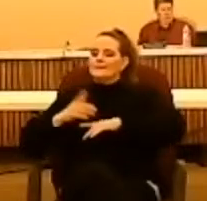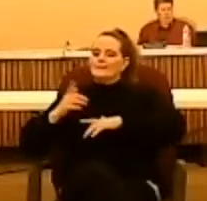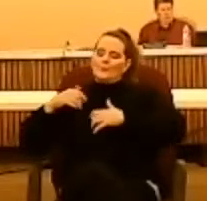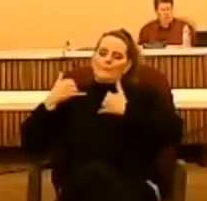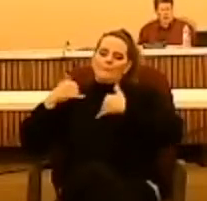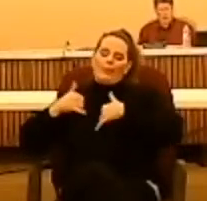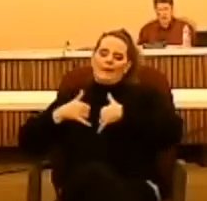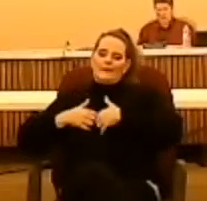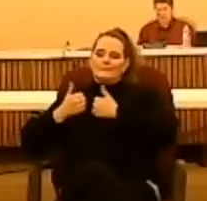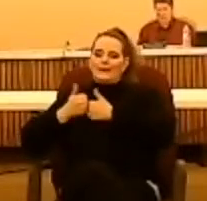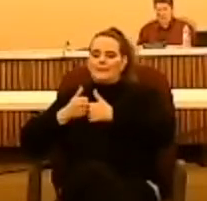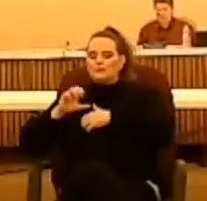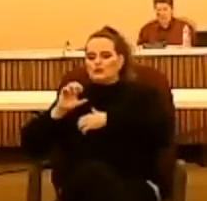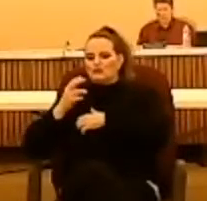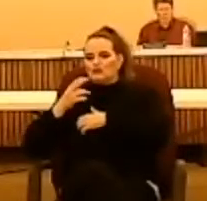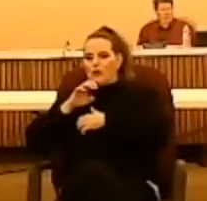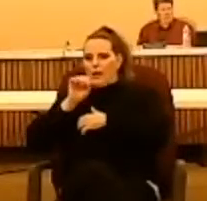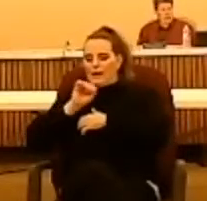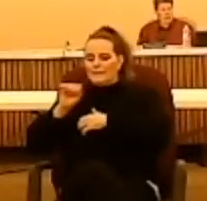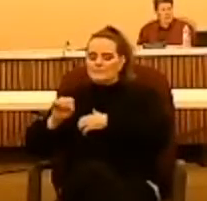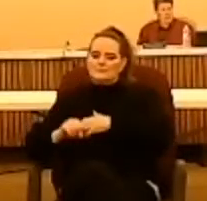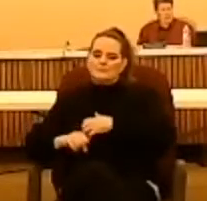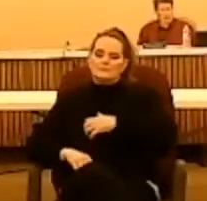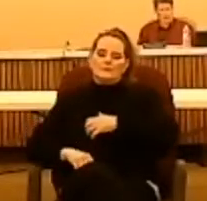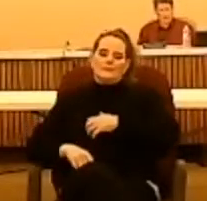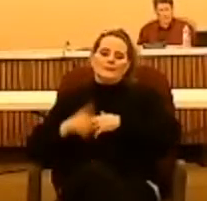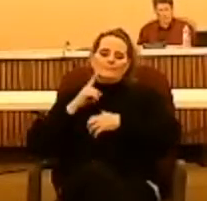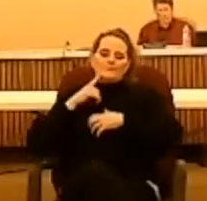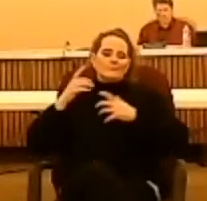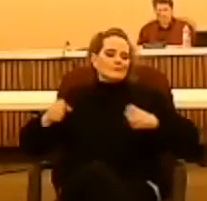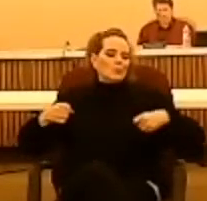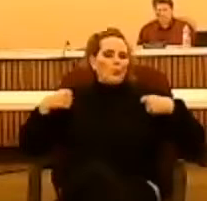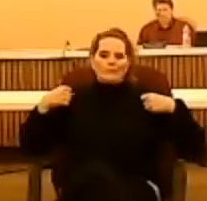table, a small swing set.